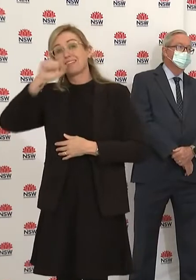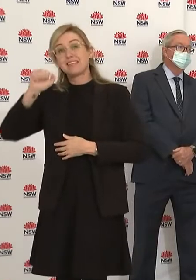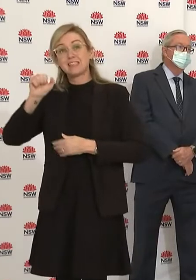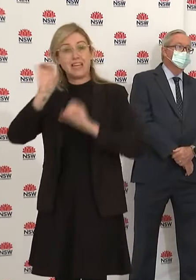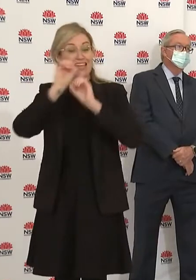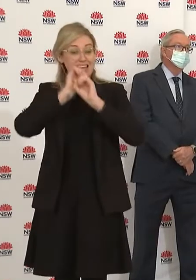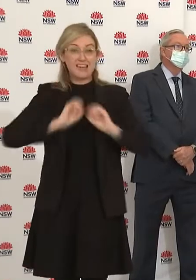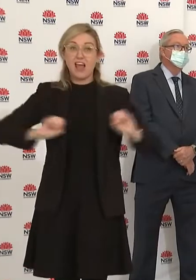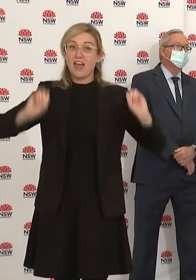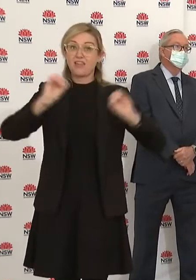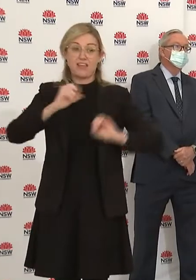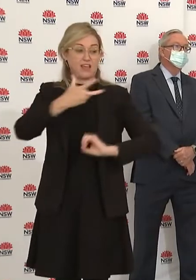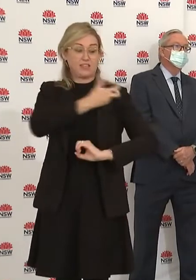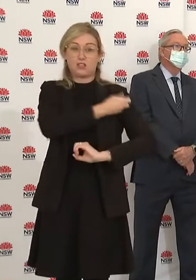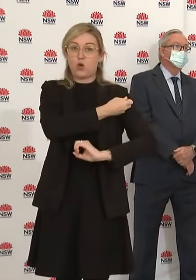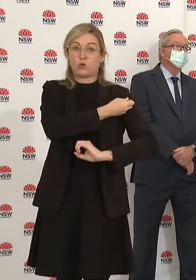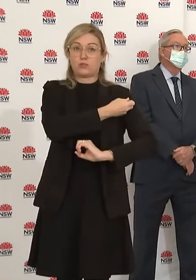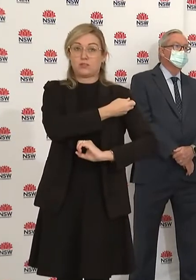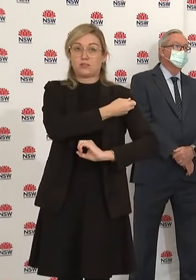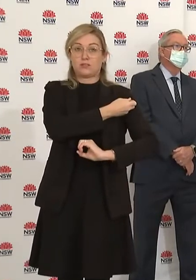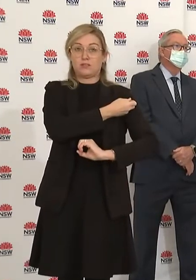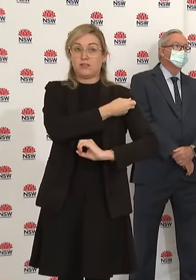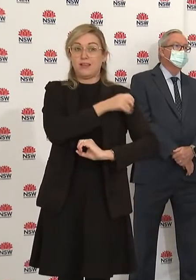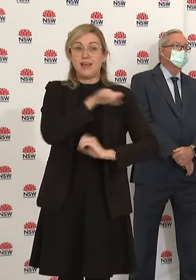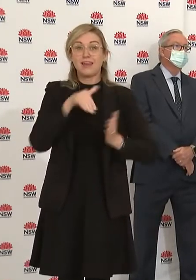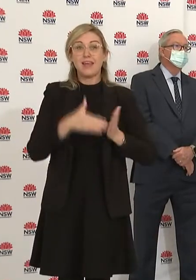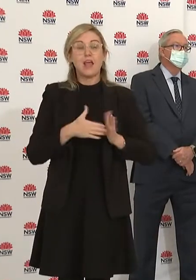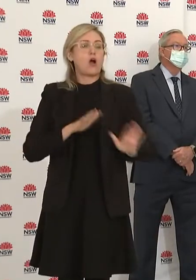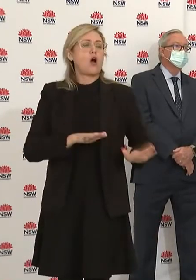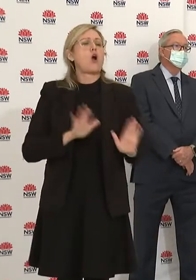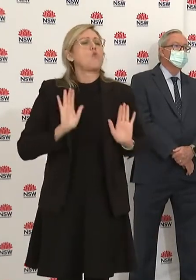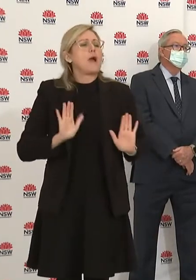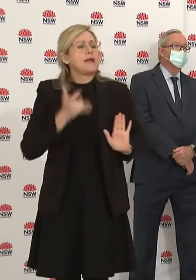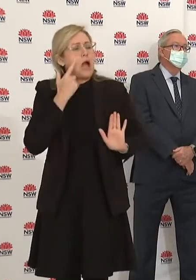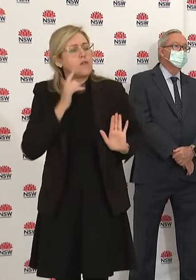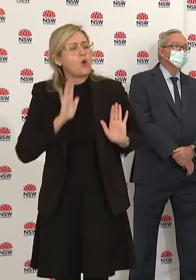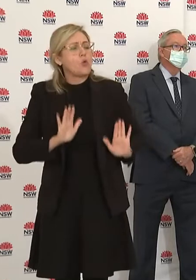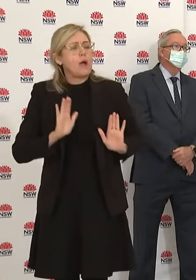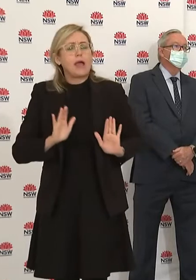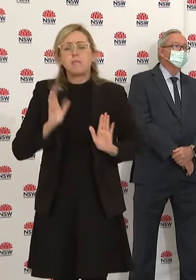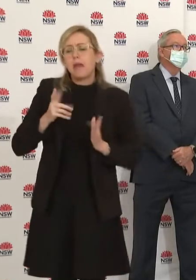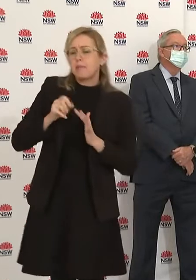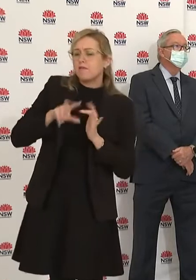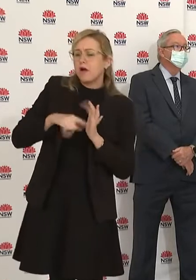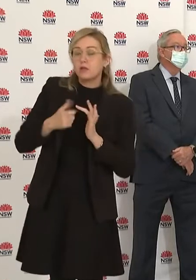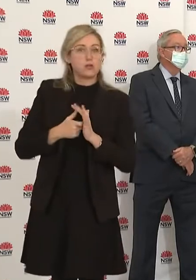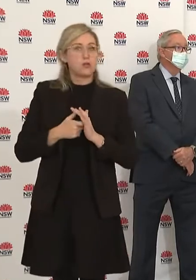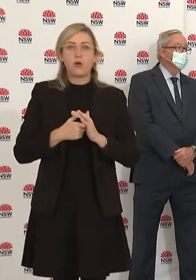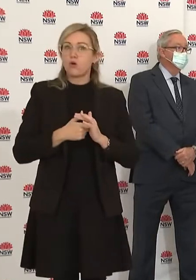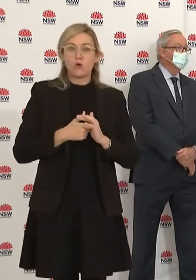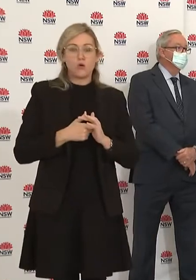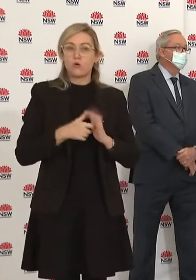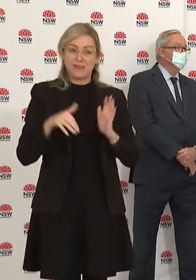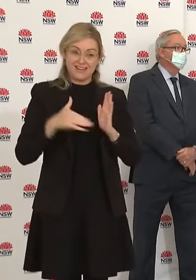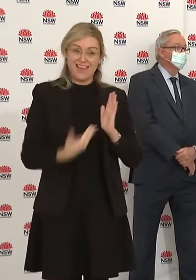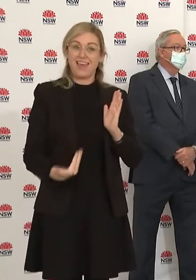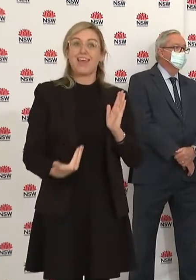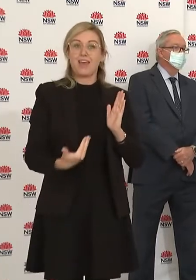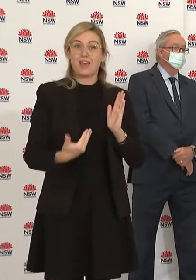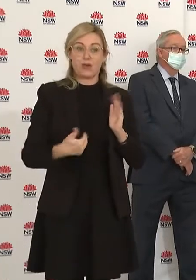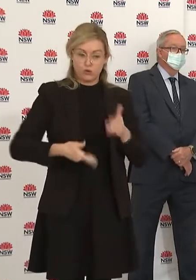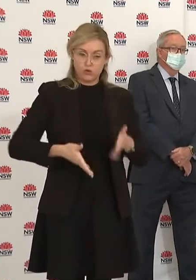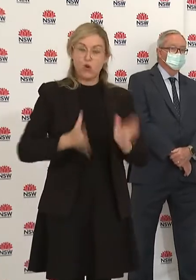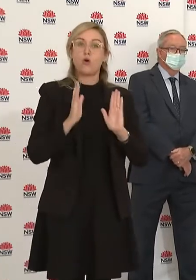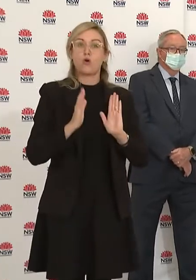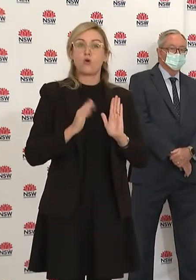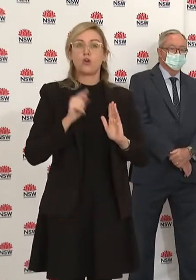dose. And we're saying this is not the time to sit back. This is the time to lean in and get the vaccine. If you have any health concerns, of course, go